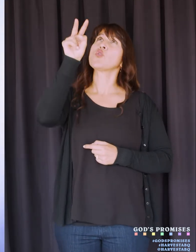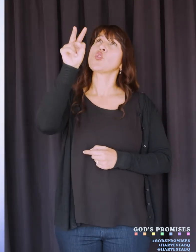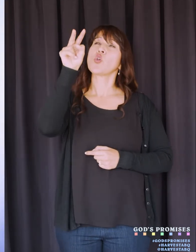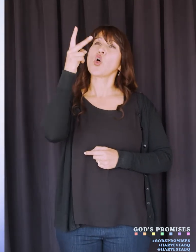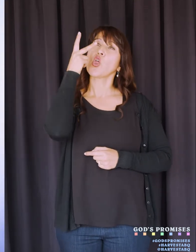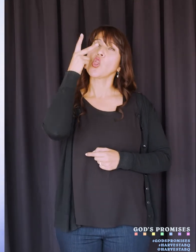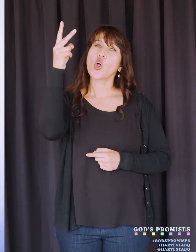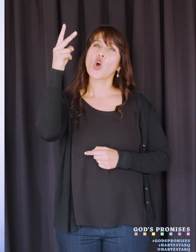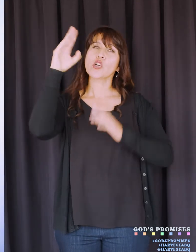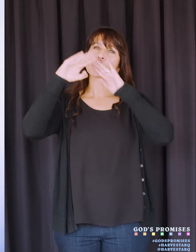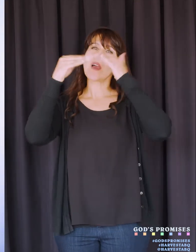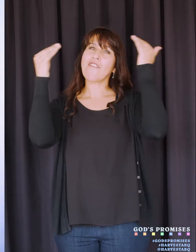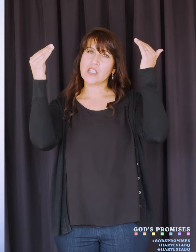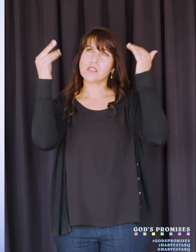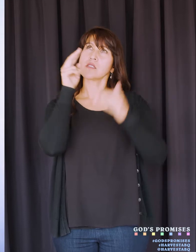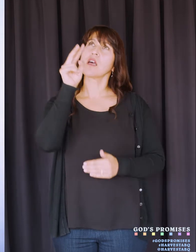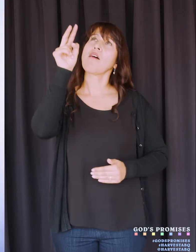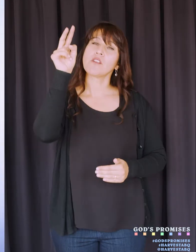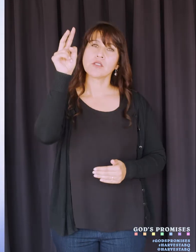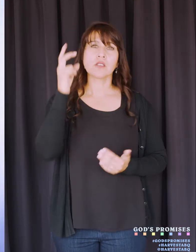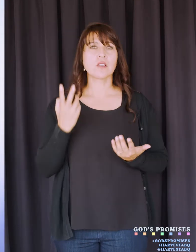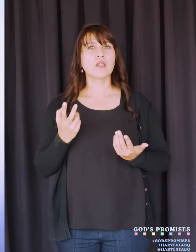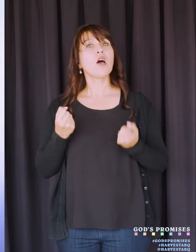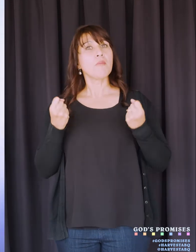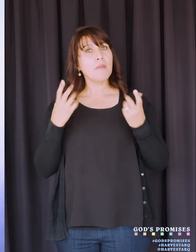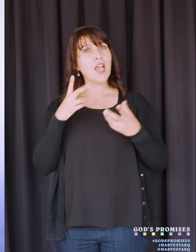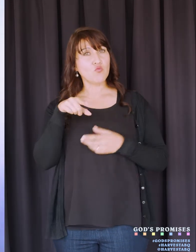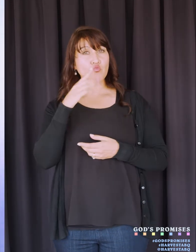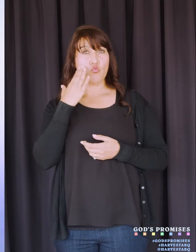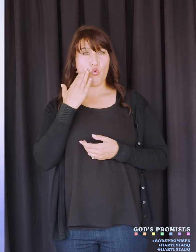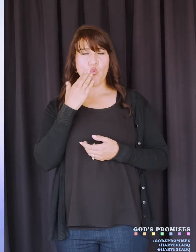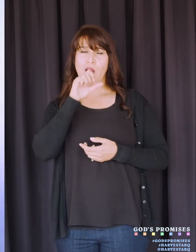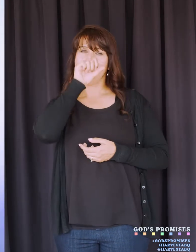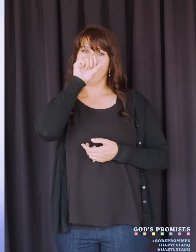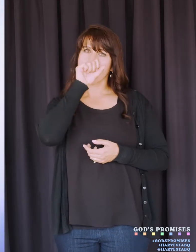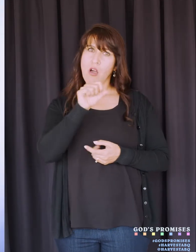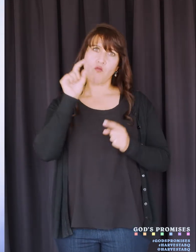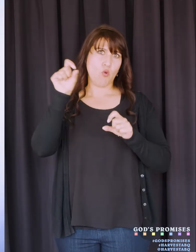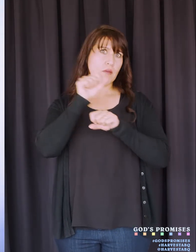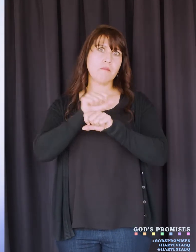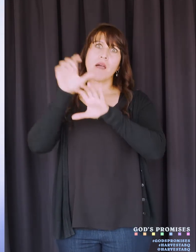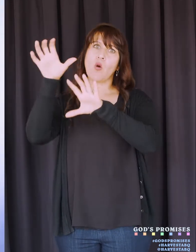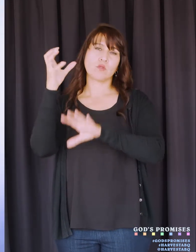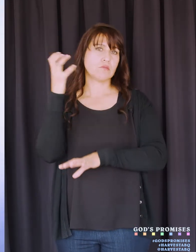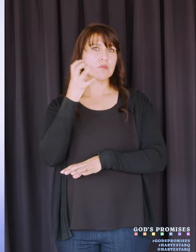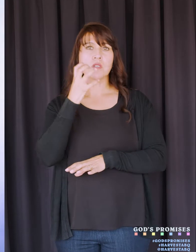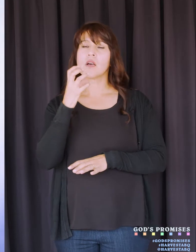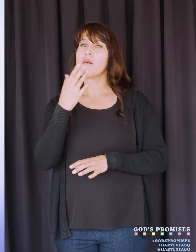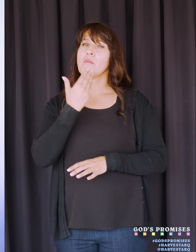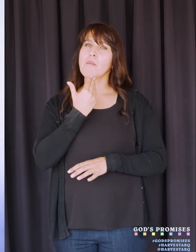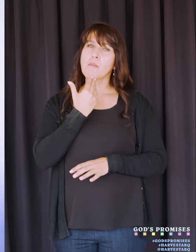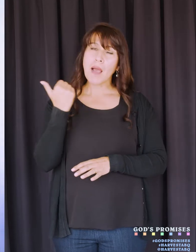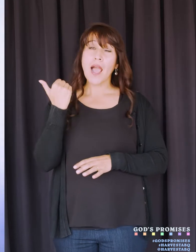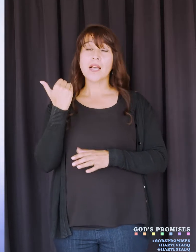look to the heavens. Many of you know that I love going to the mountains. One of the best